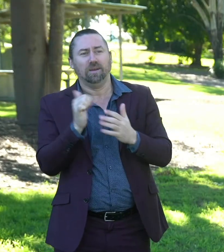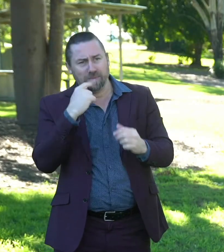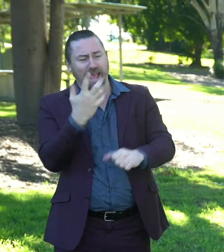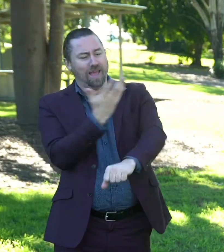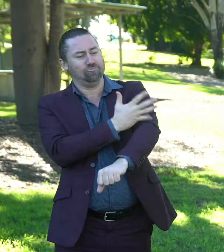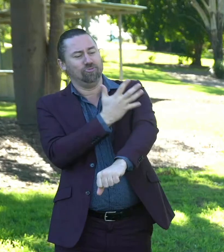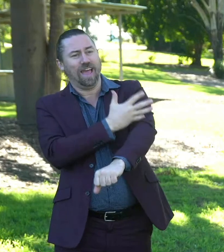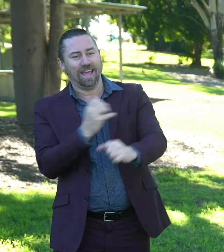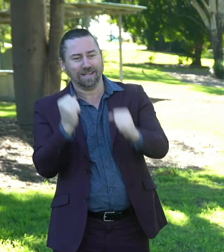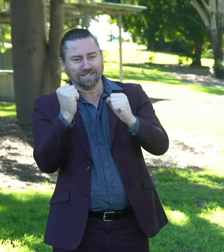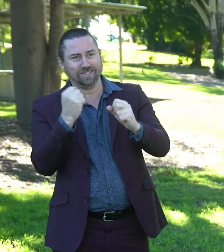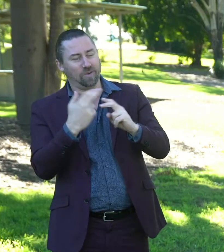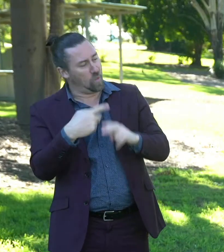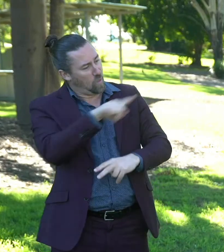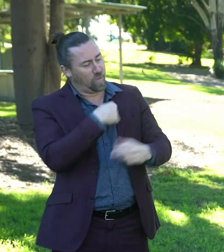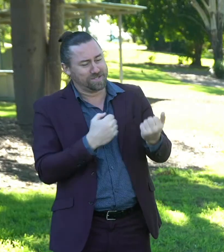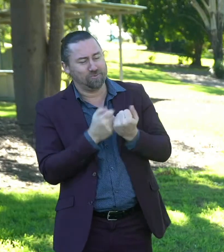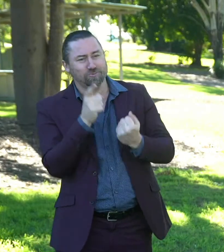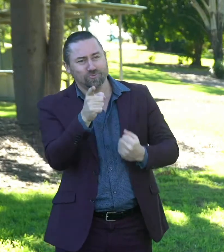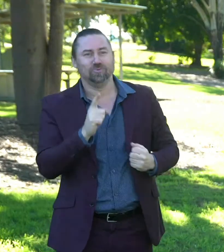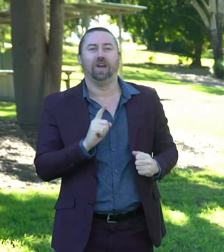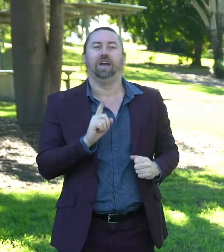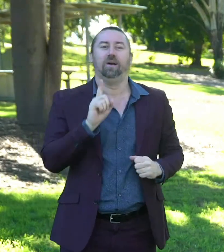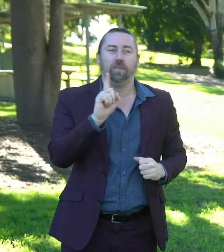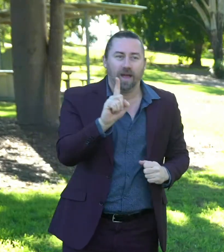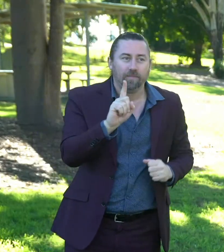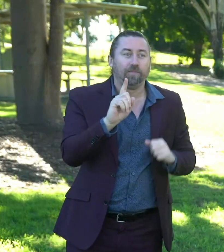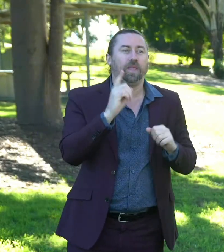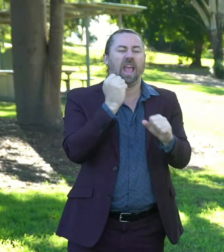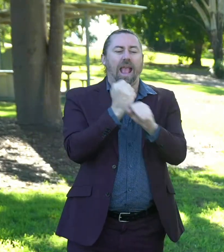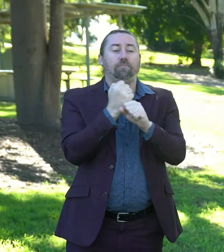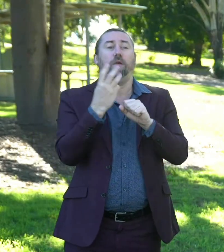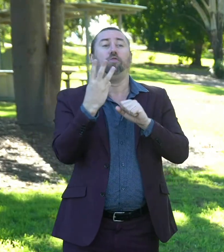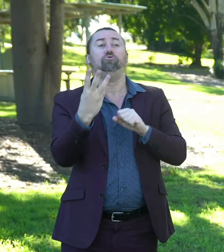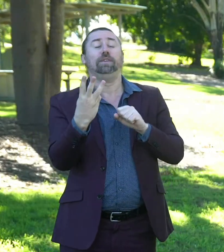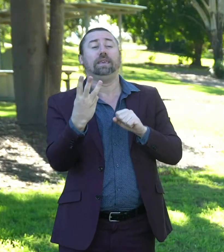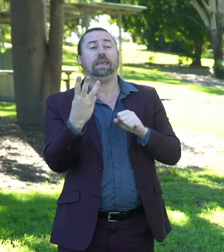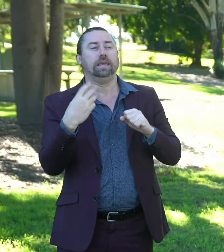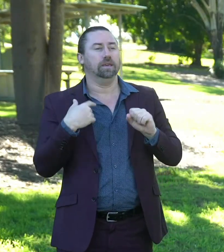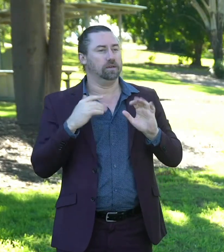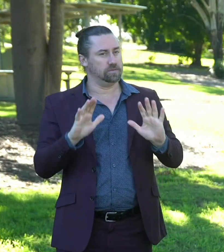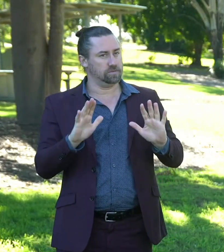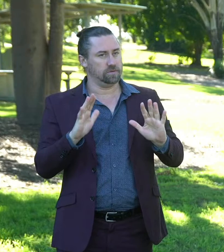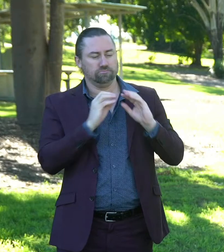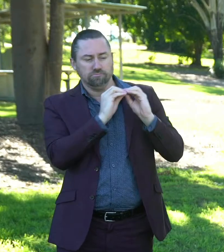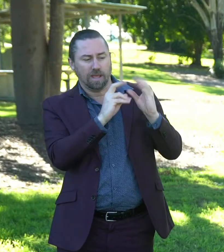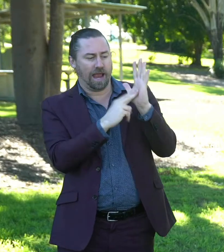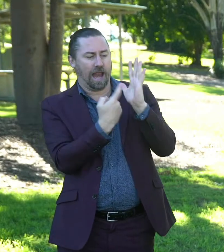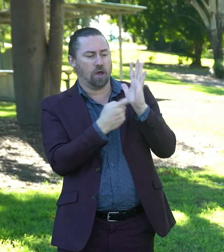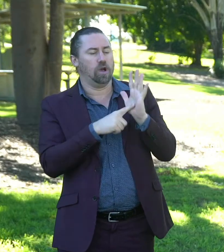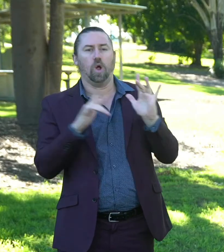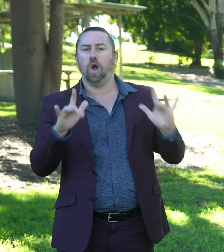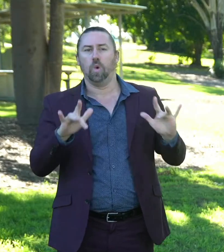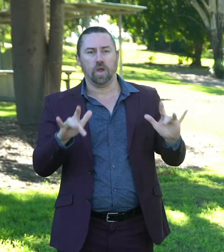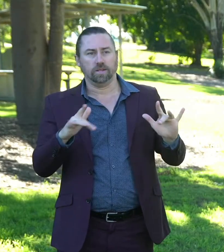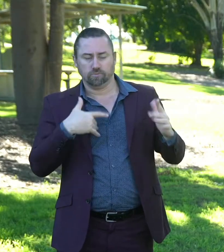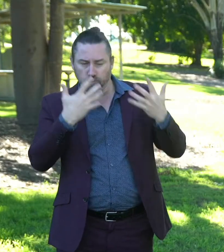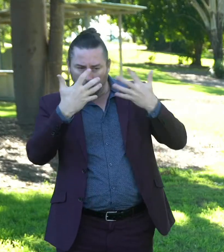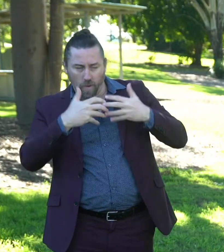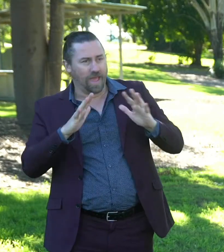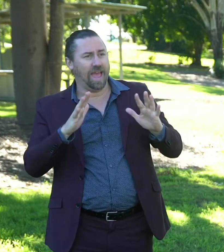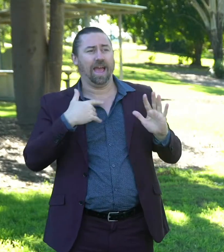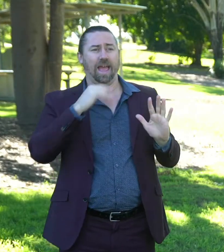proud tonight. But in terms of the third match, we've had no discussions with the NRL about that at the moment. I think